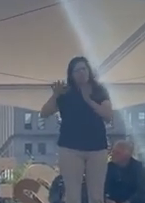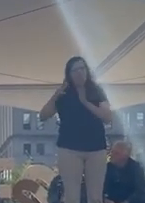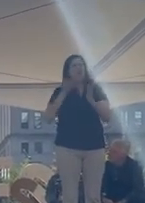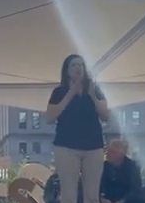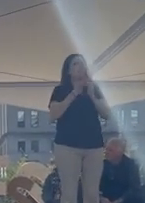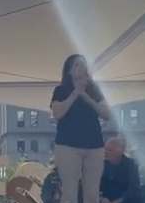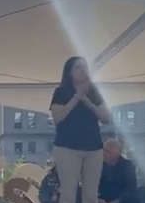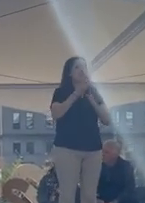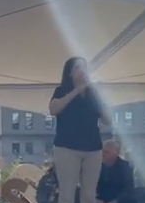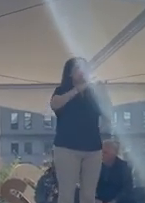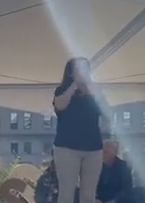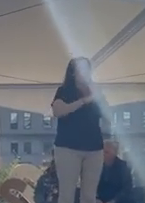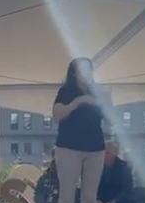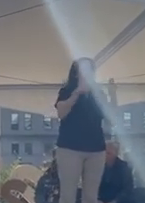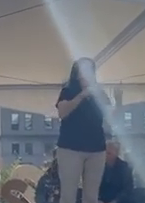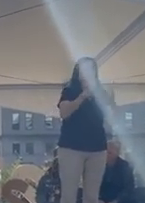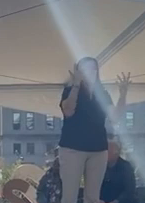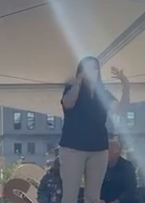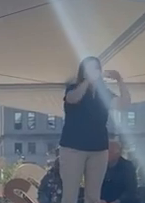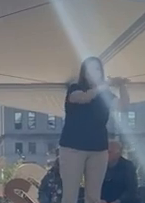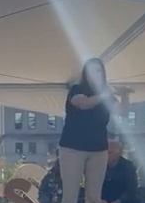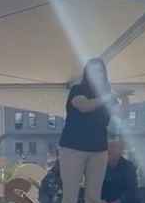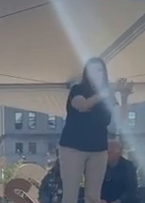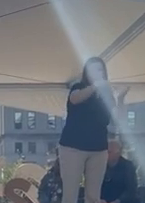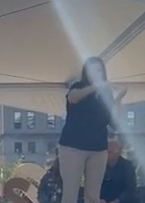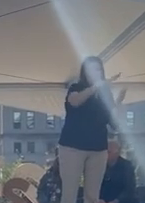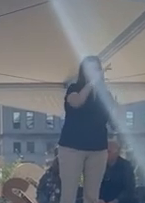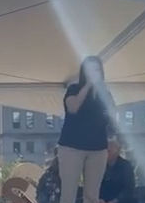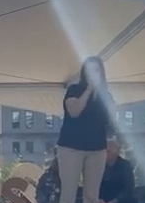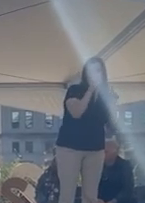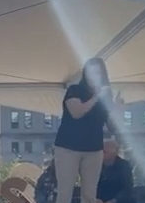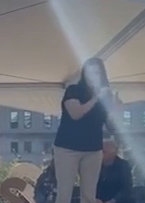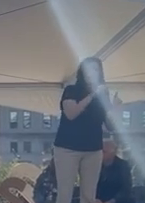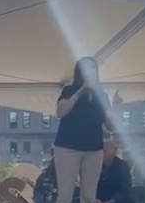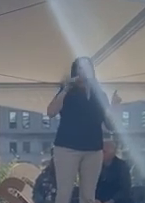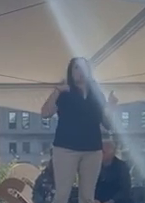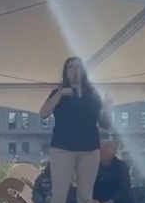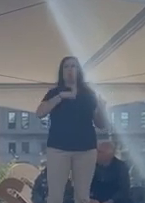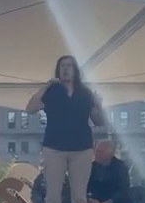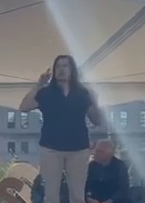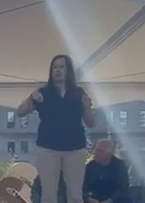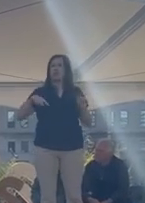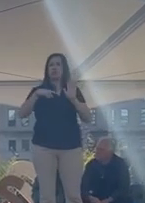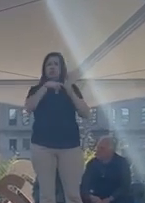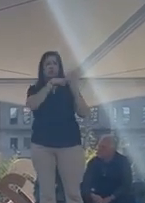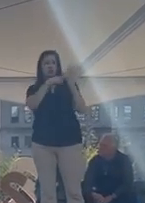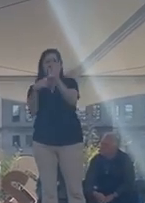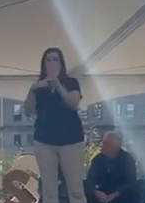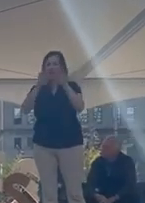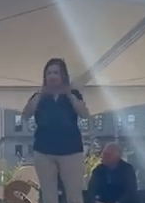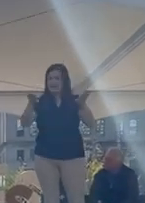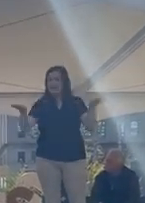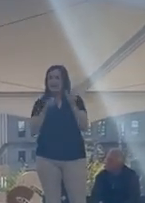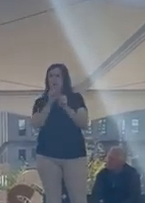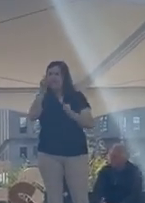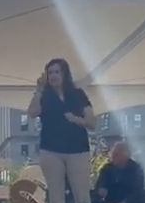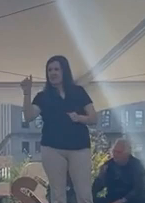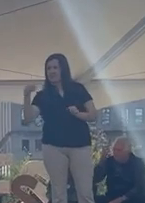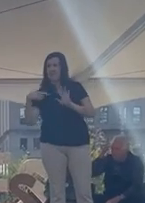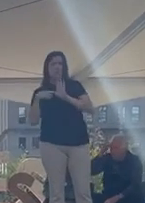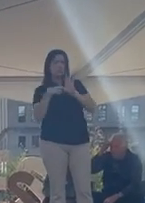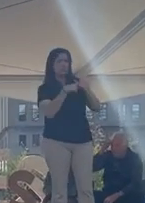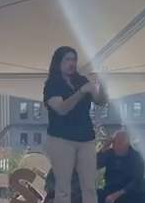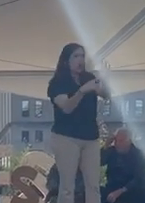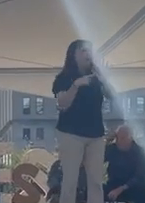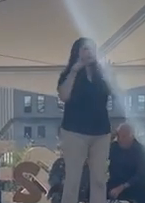in integrated dance companies. We should be exposing our children who have disabilities